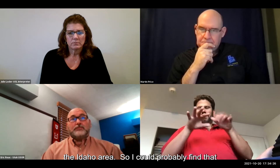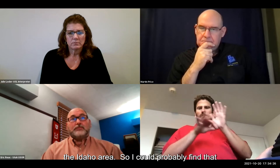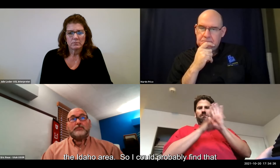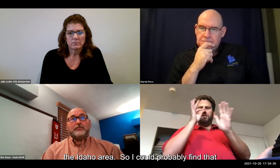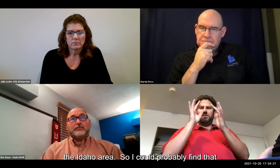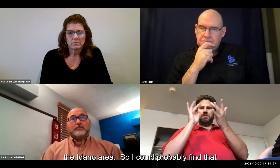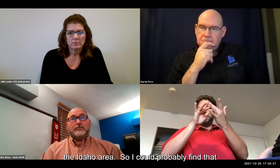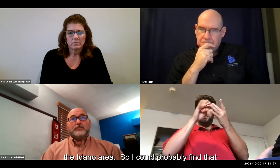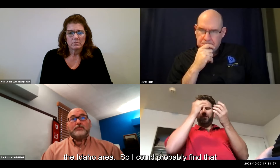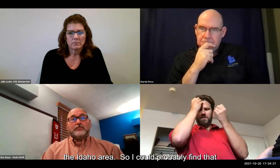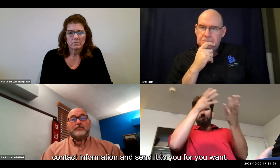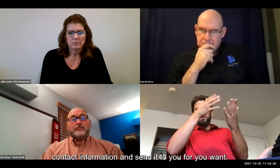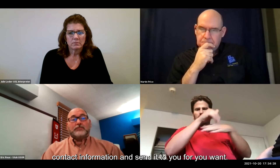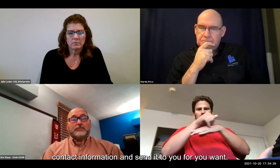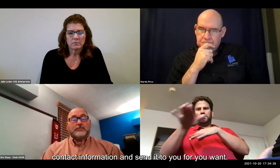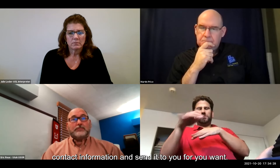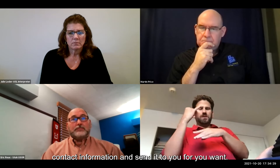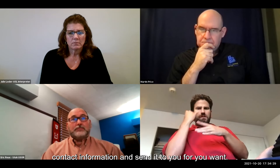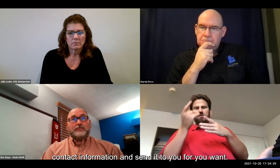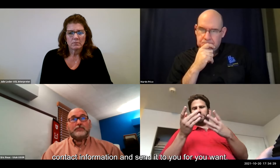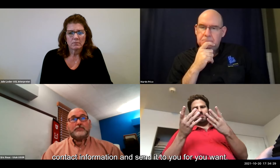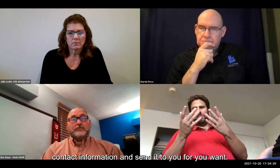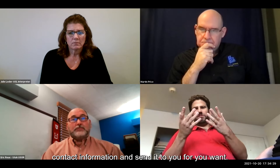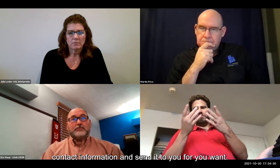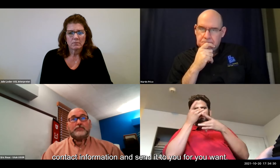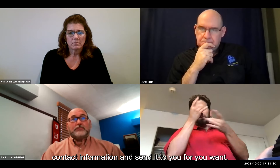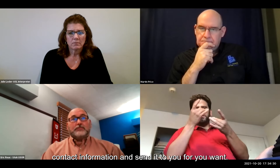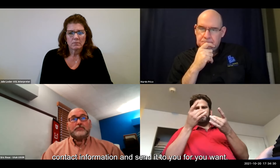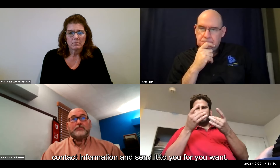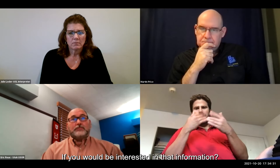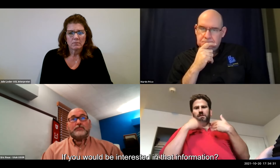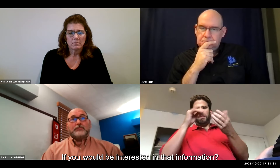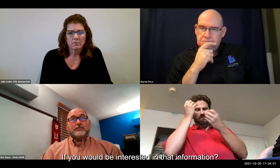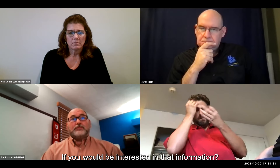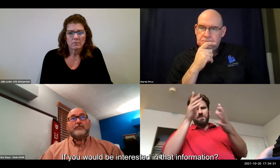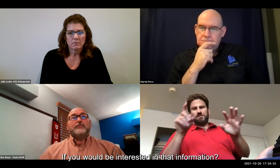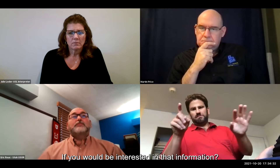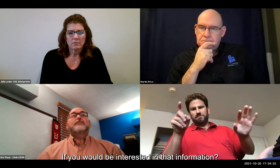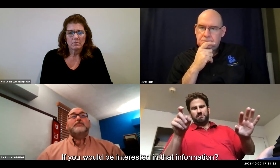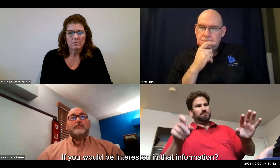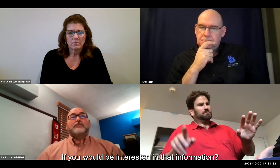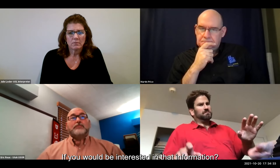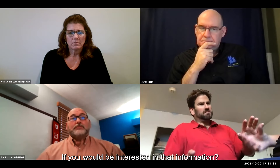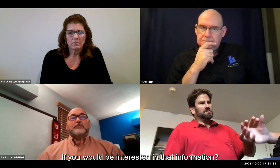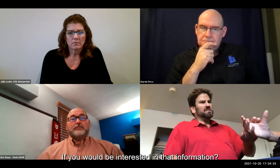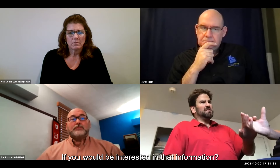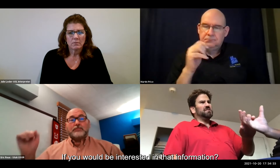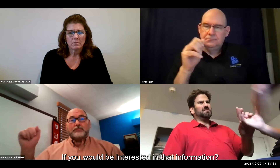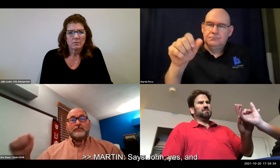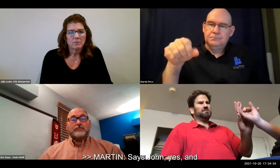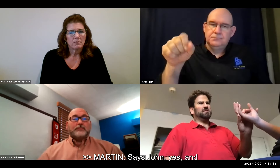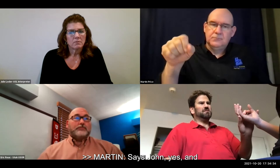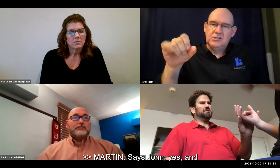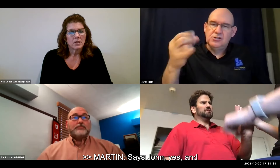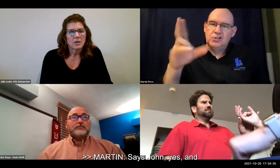area. So I could probably find that contact information and send it to you if you want, if you'd be interested in that